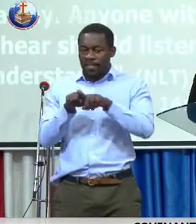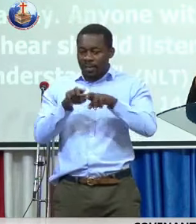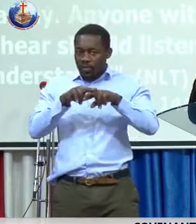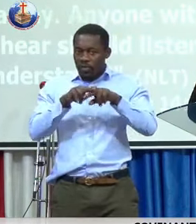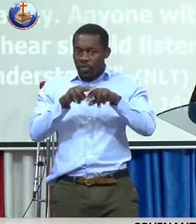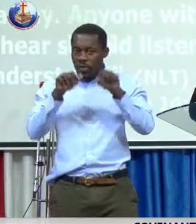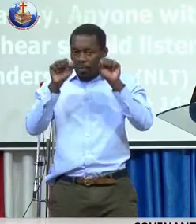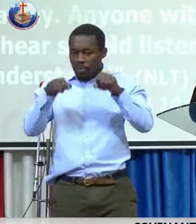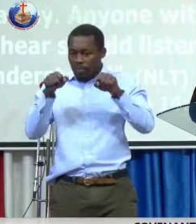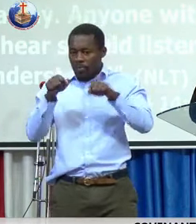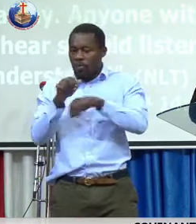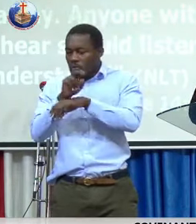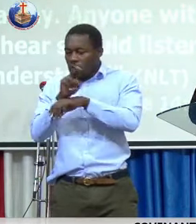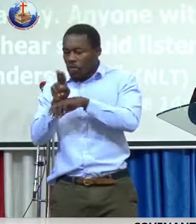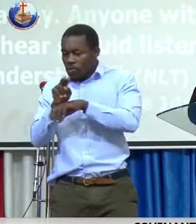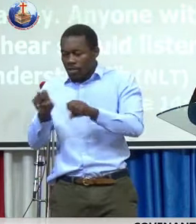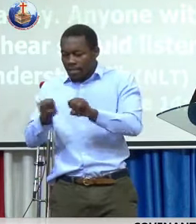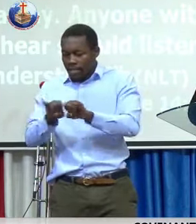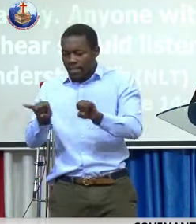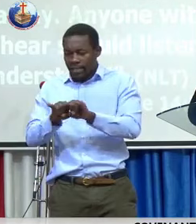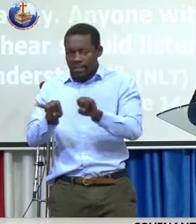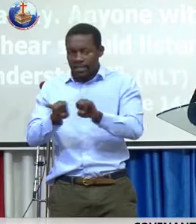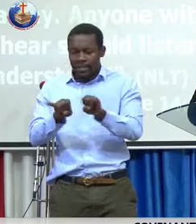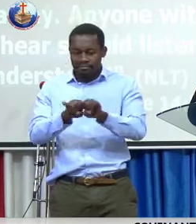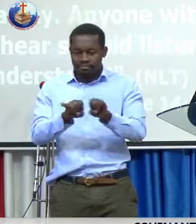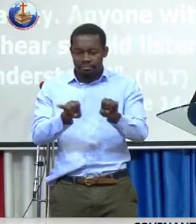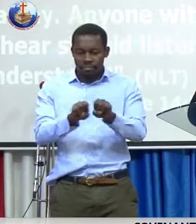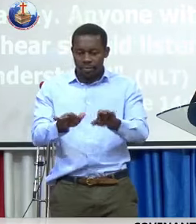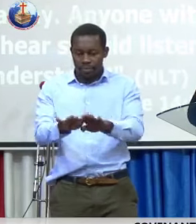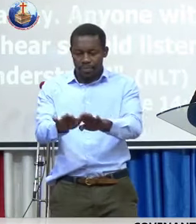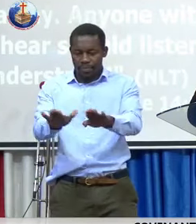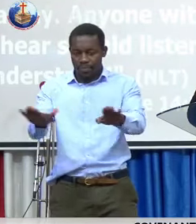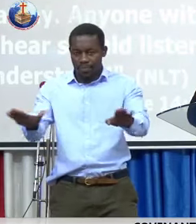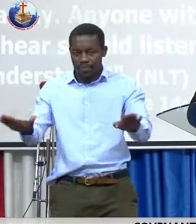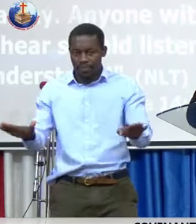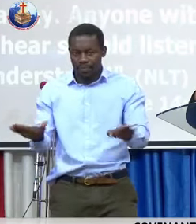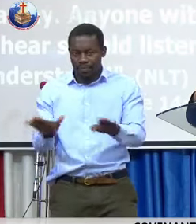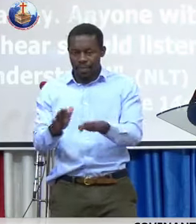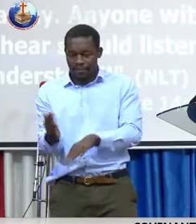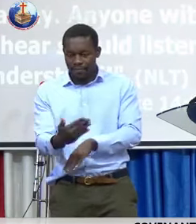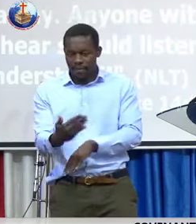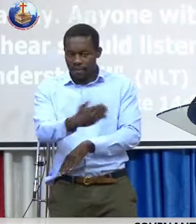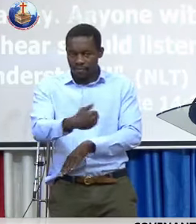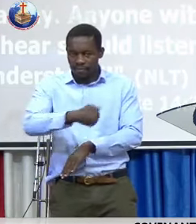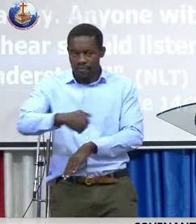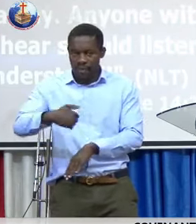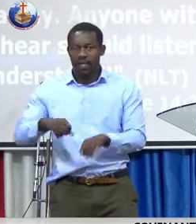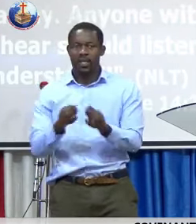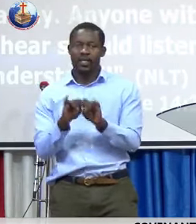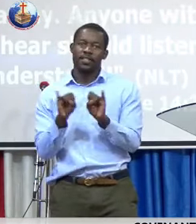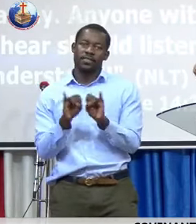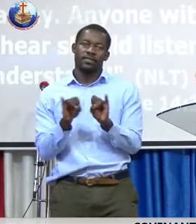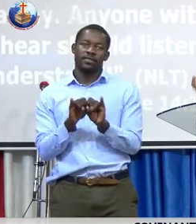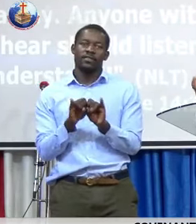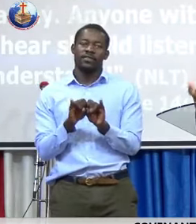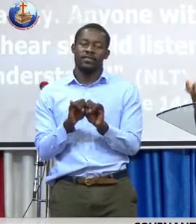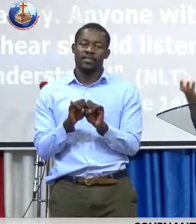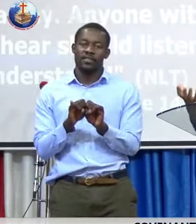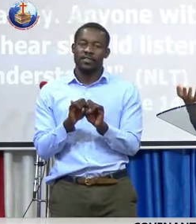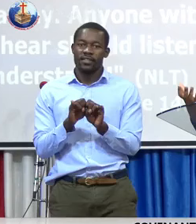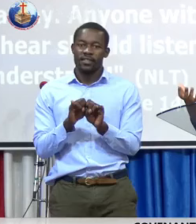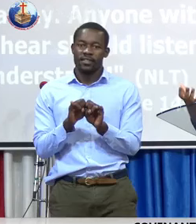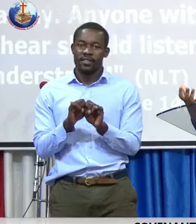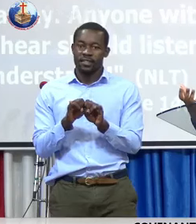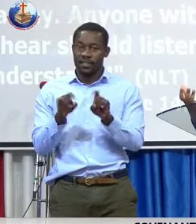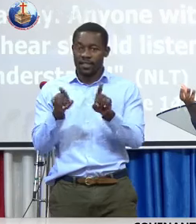disinfect surfaces. Ingetumia kusafisha meza ama vitu vyombo. And it would also be used to disinfect their